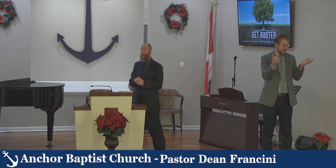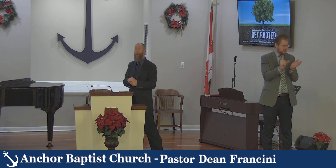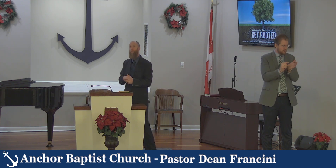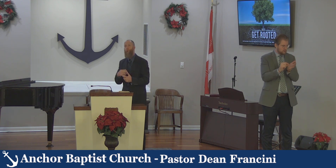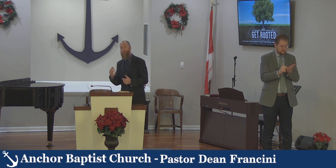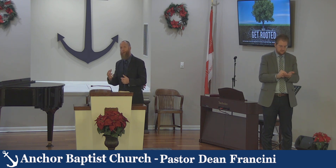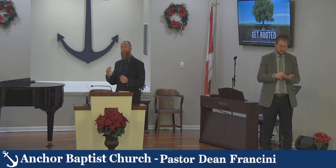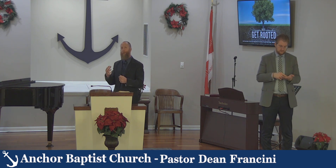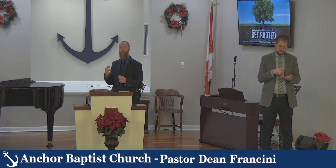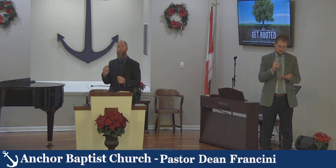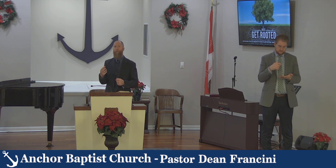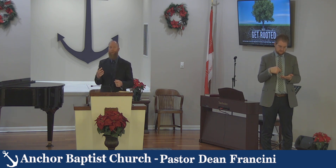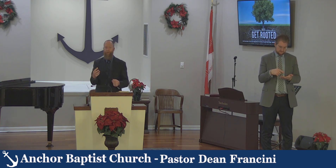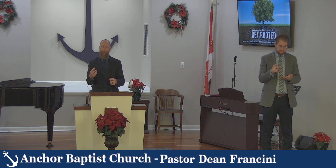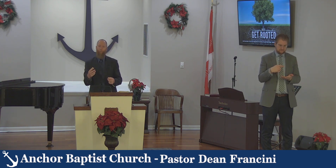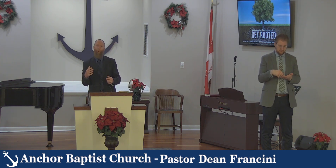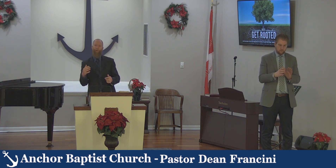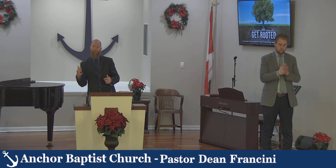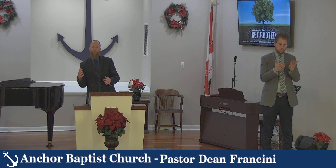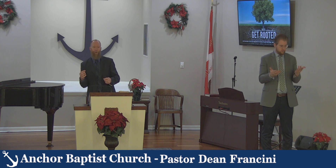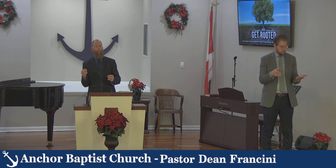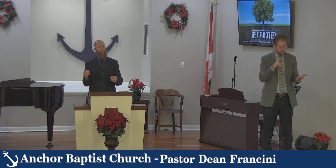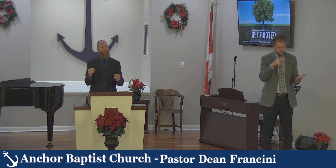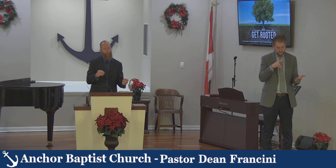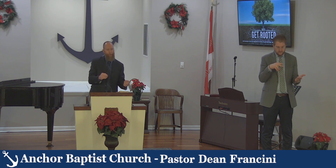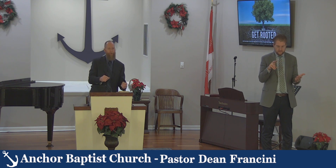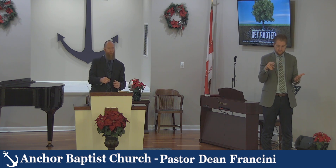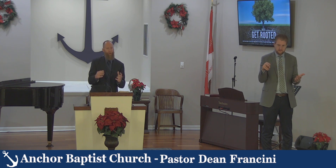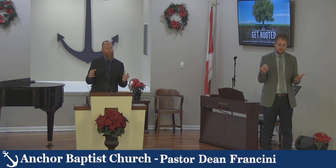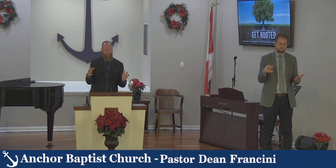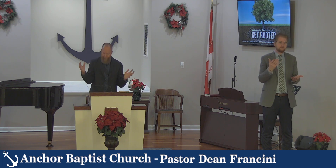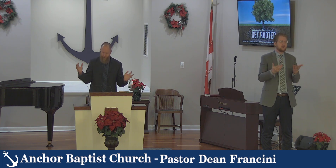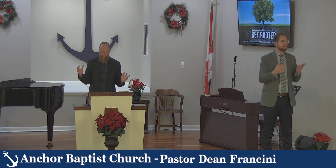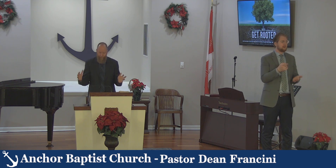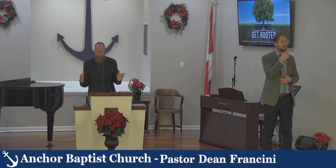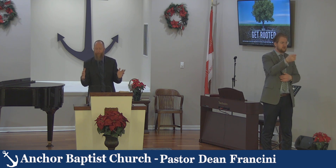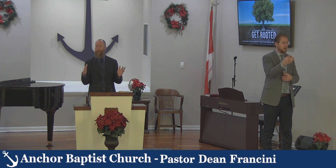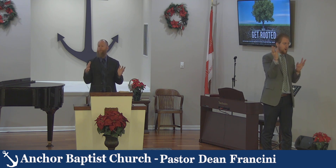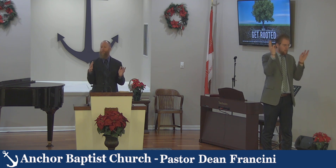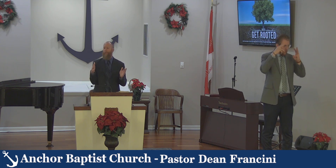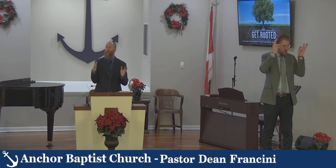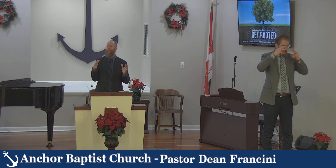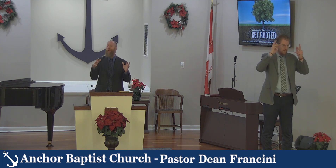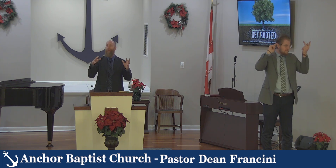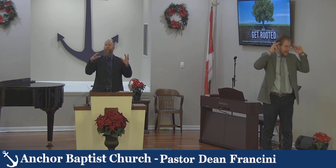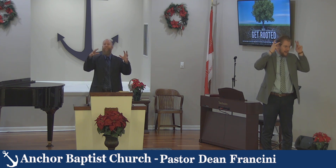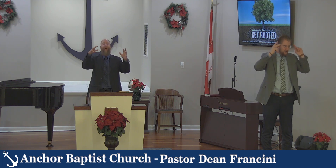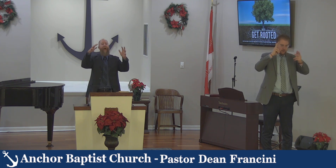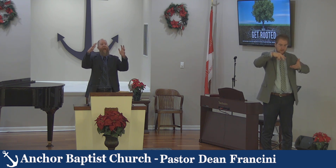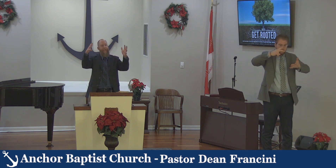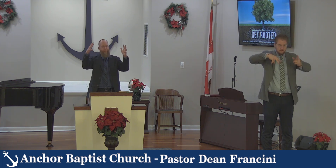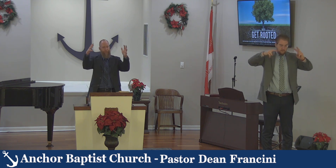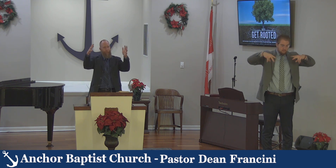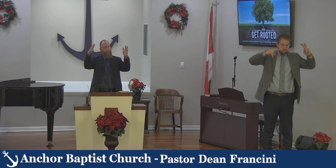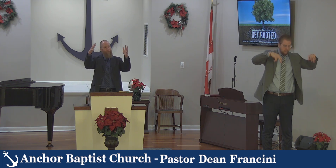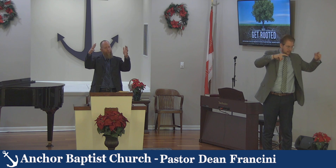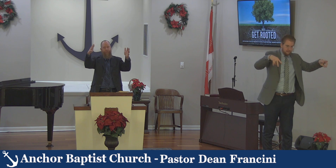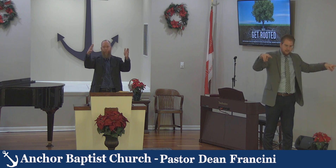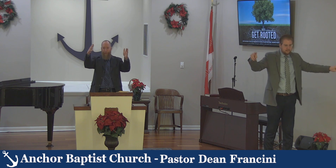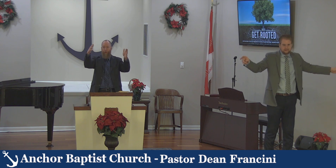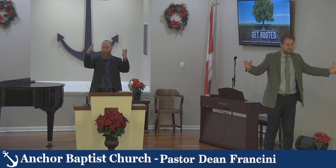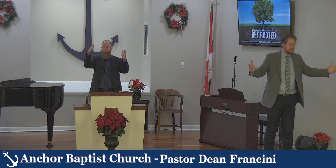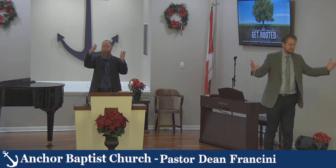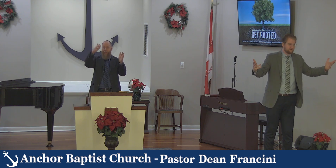you're a warrior and, not a warrior, but a worrier, you worry about things you ought not, right? I'm just saying, the time that when you